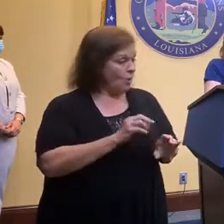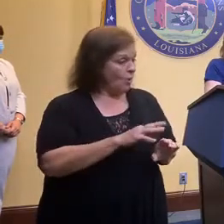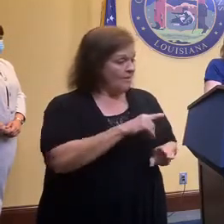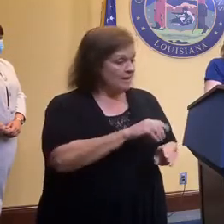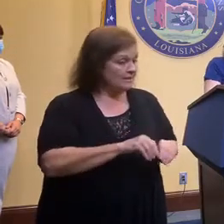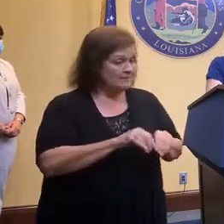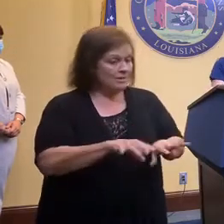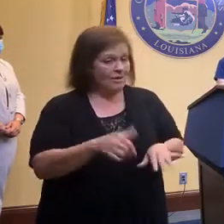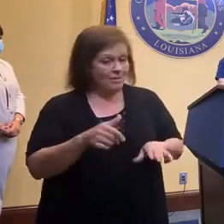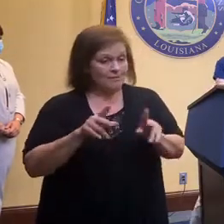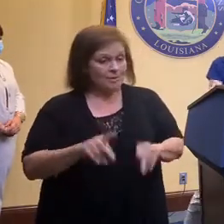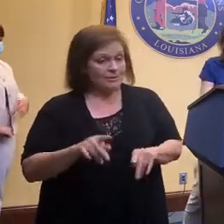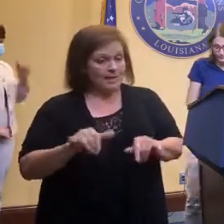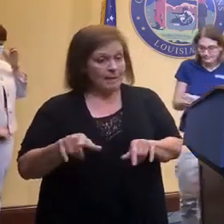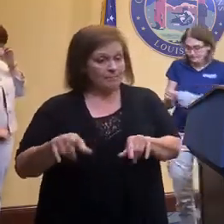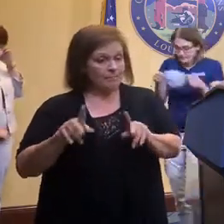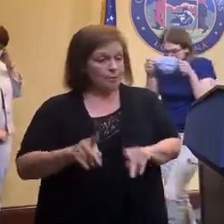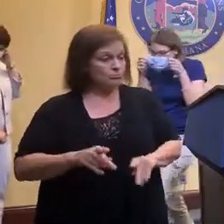we're not quite sure yet.